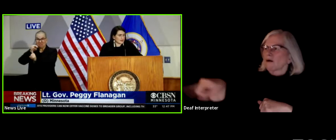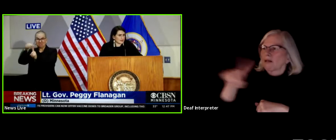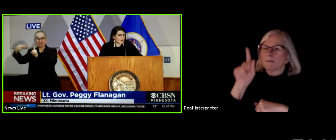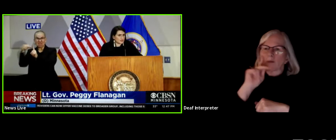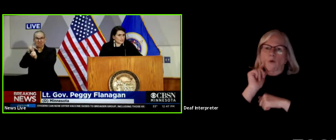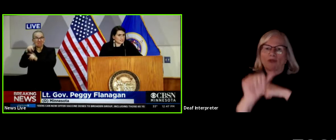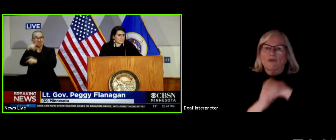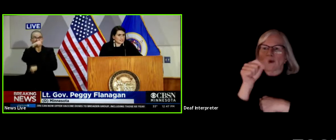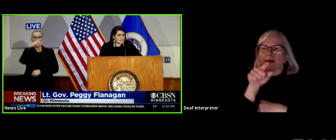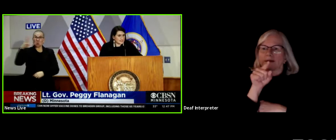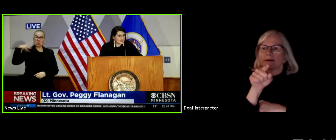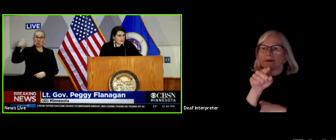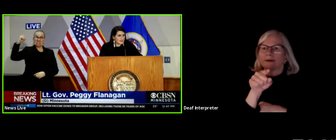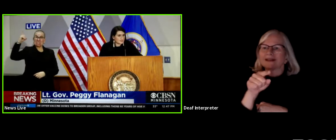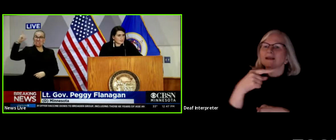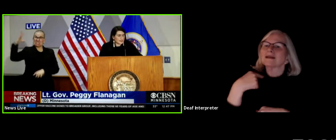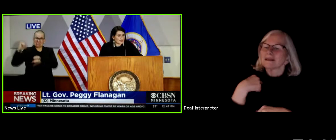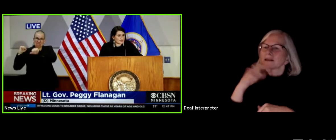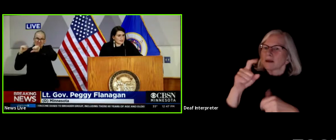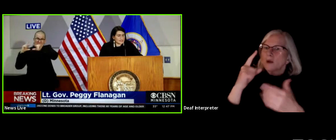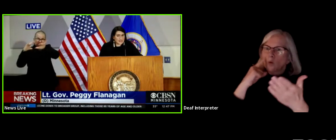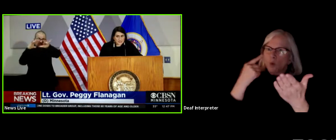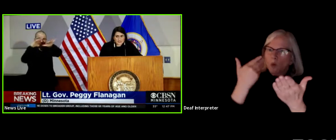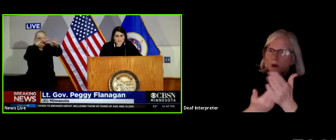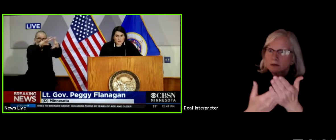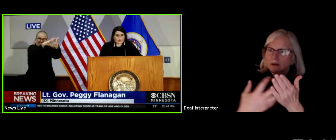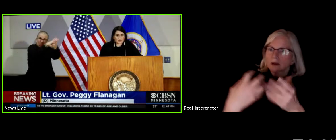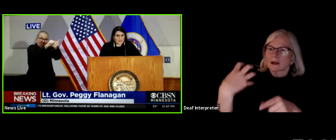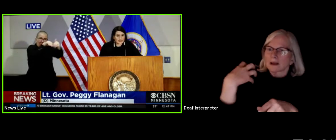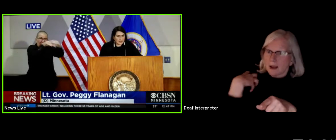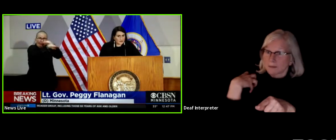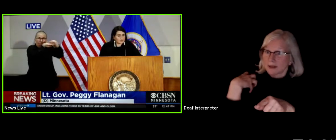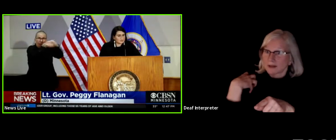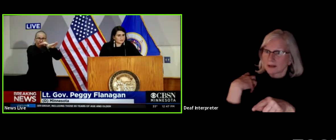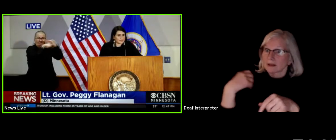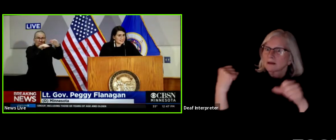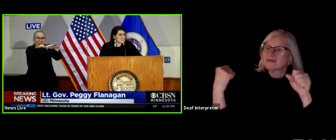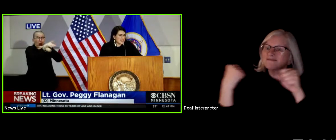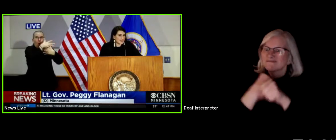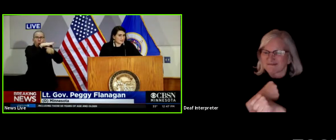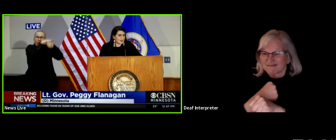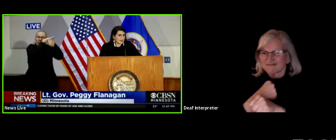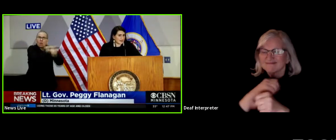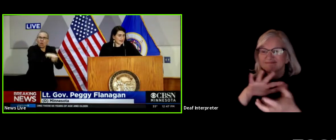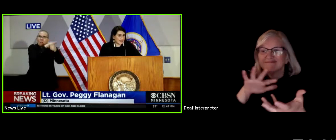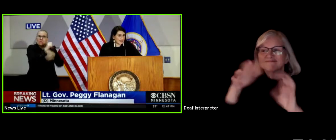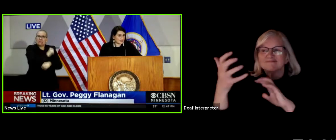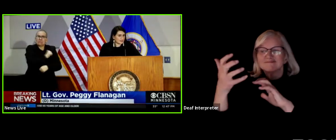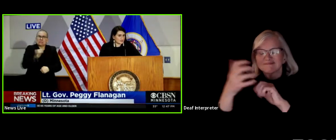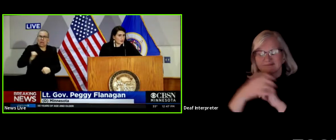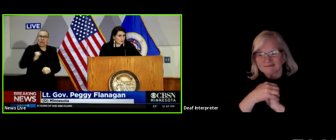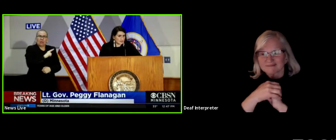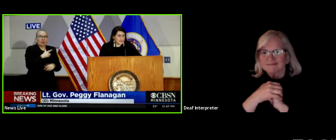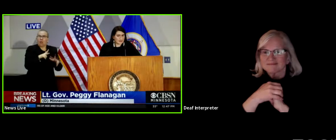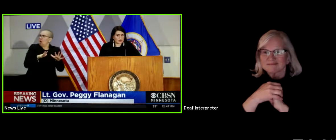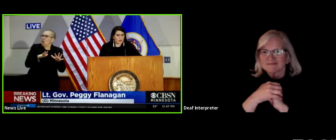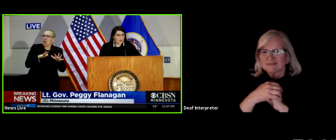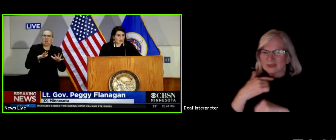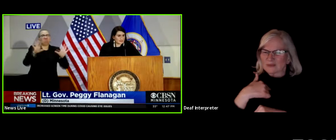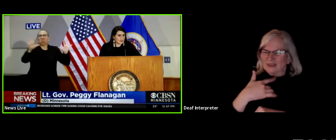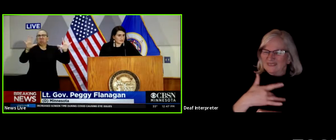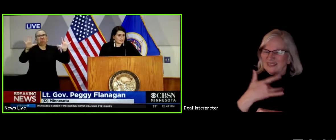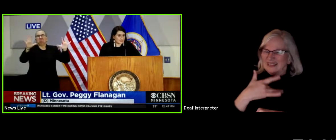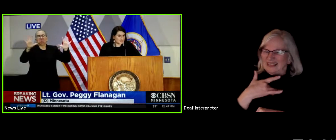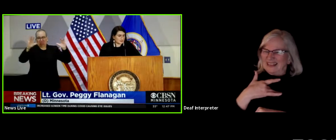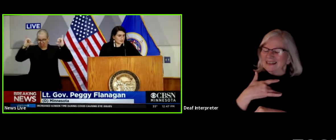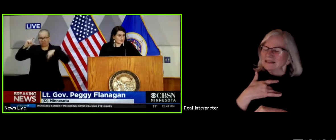in Washington, D.C., and the tensions that we're feeling now, it's time. And I look forward to having a